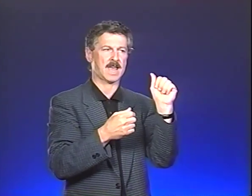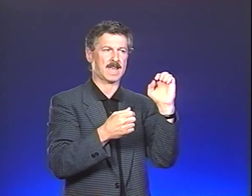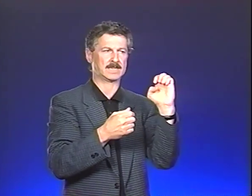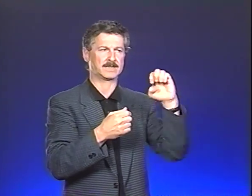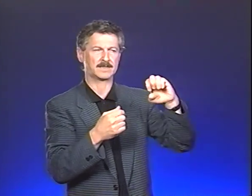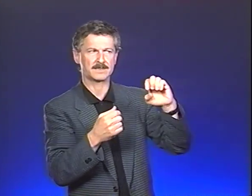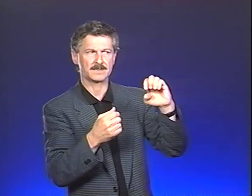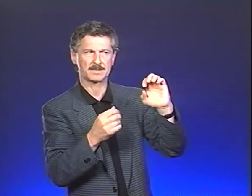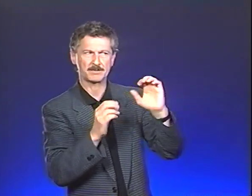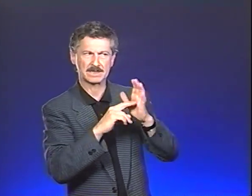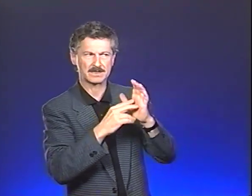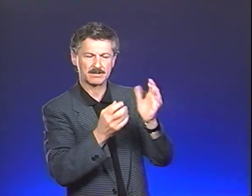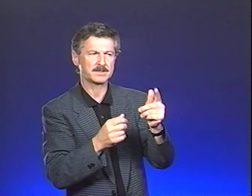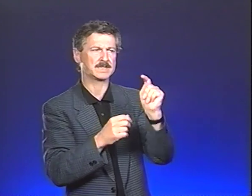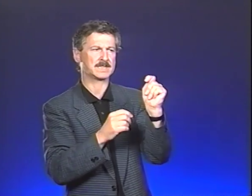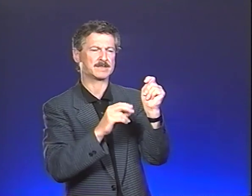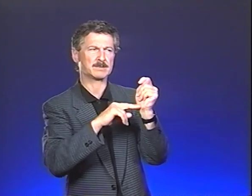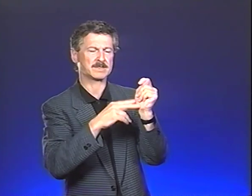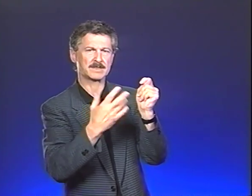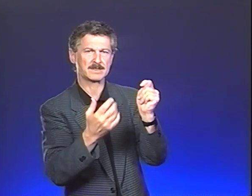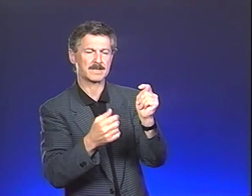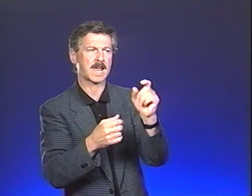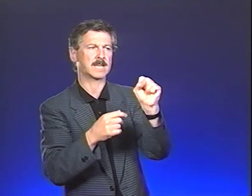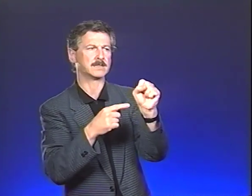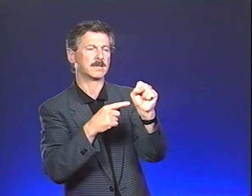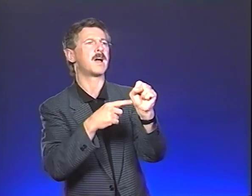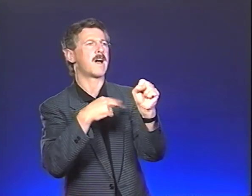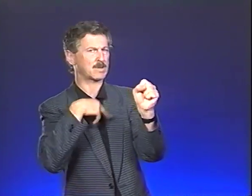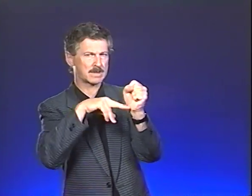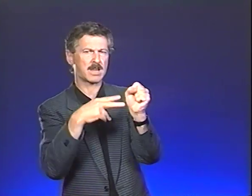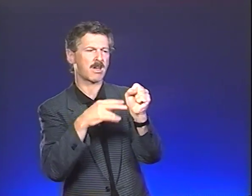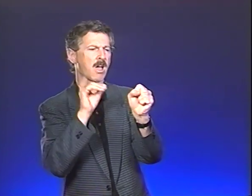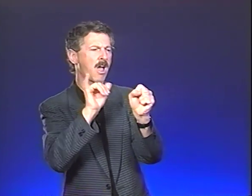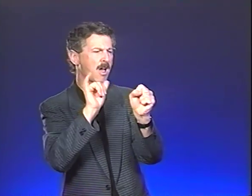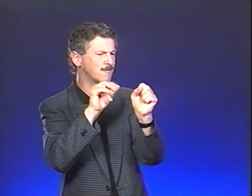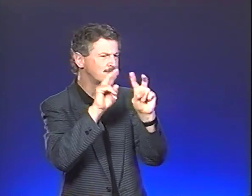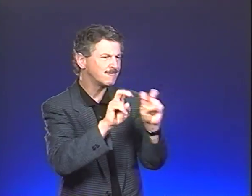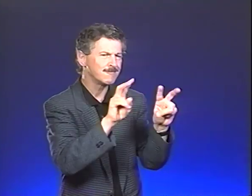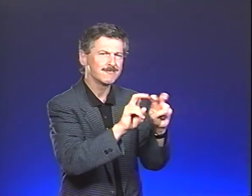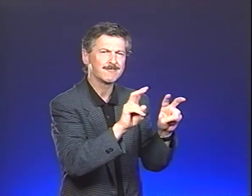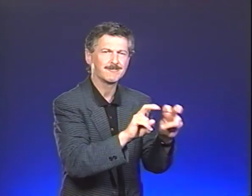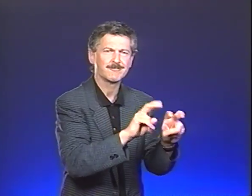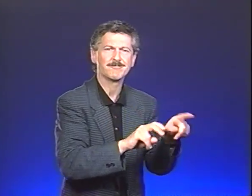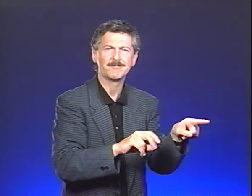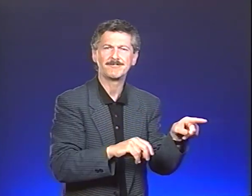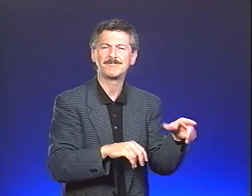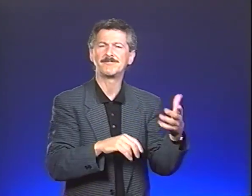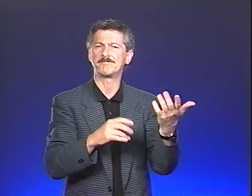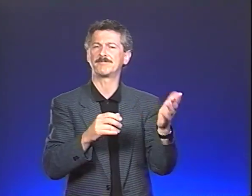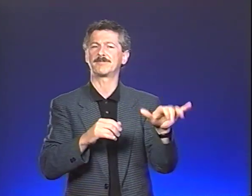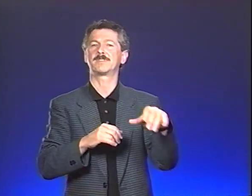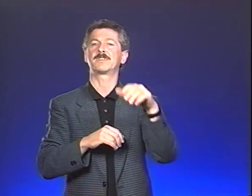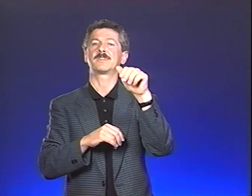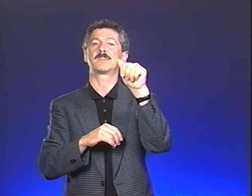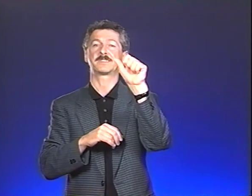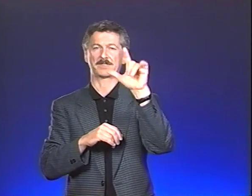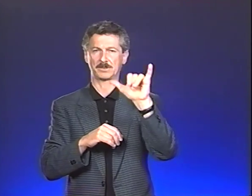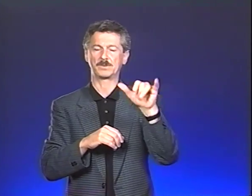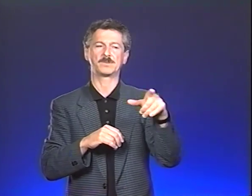to create the plural cats. Each of the individual sounds k, a, and t have no individual meaning, although the s does carry